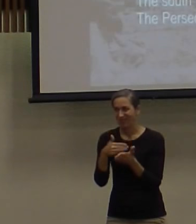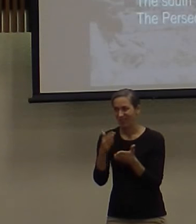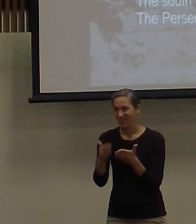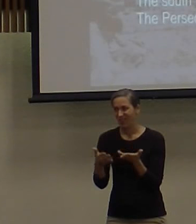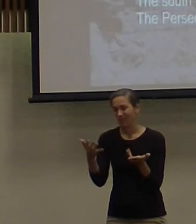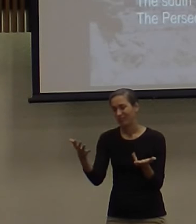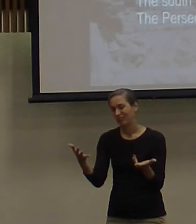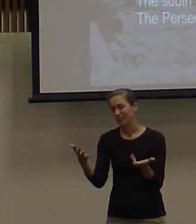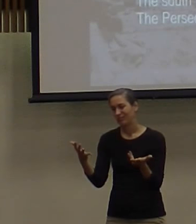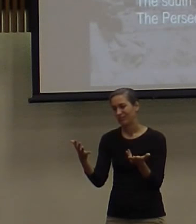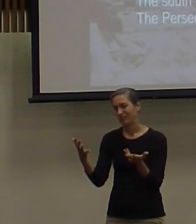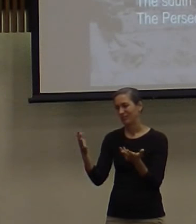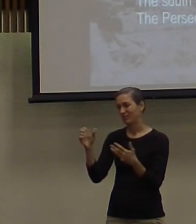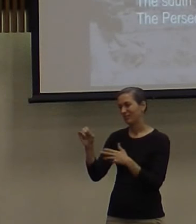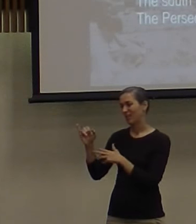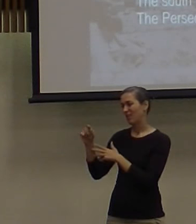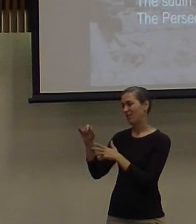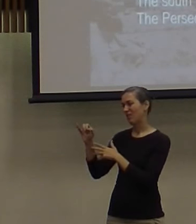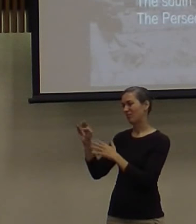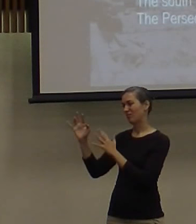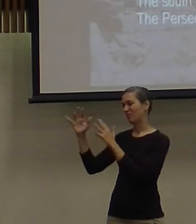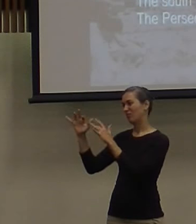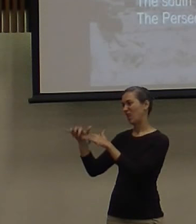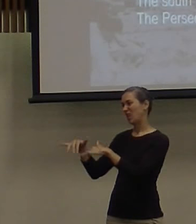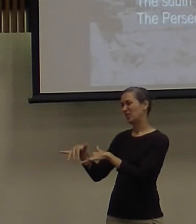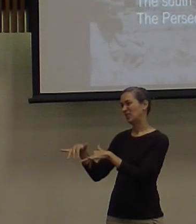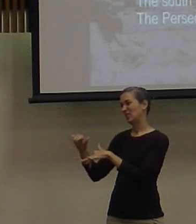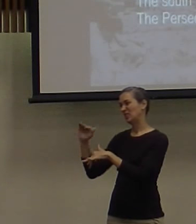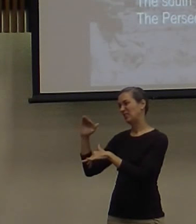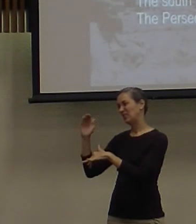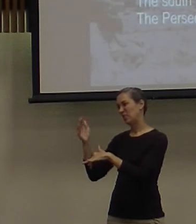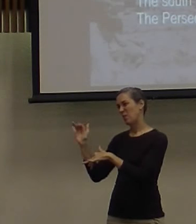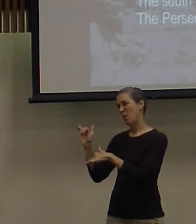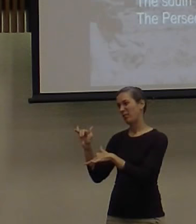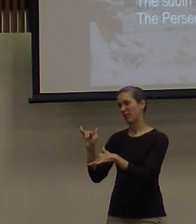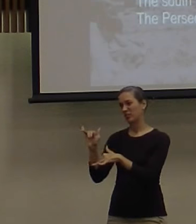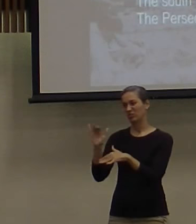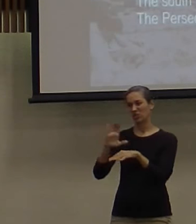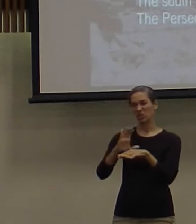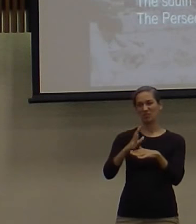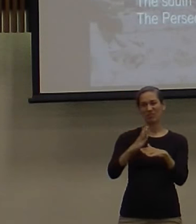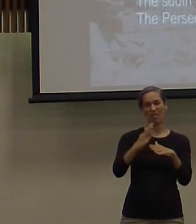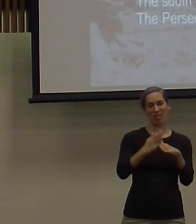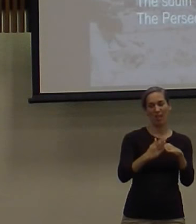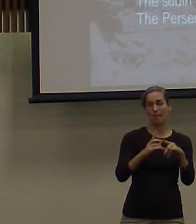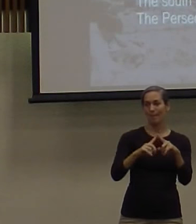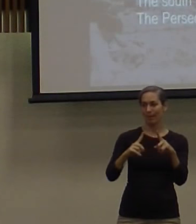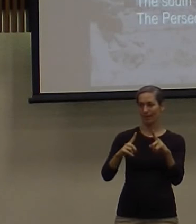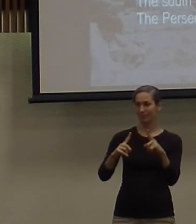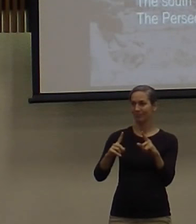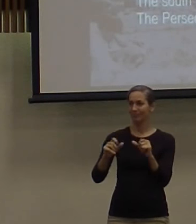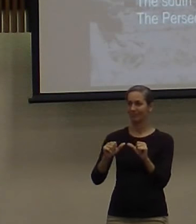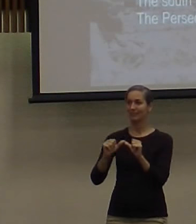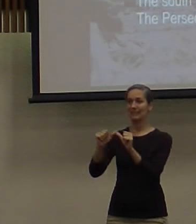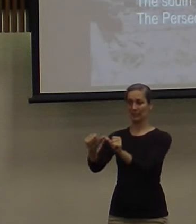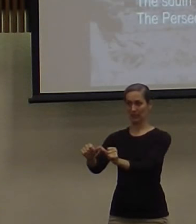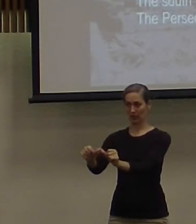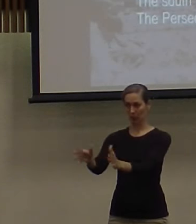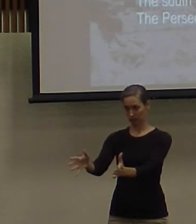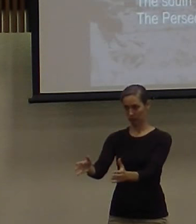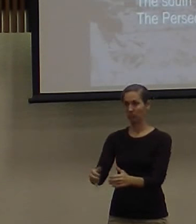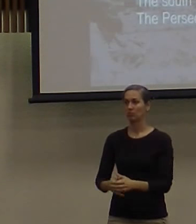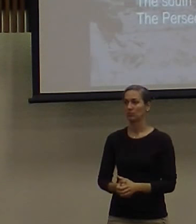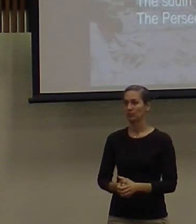is look like or seem to be the fall of the church. But the story does not end here. So we go to the